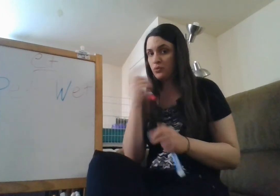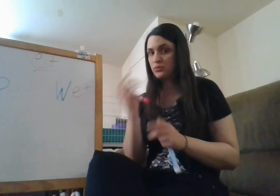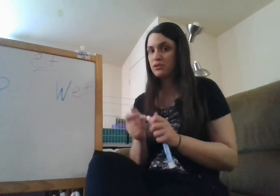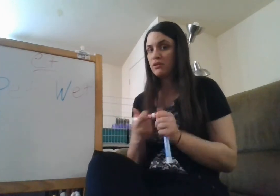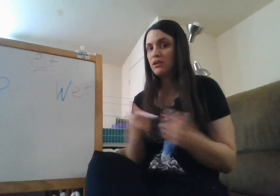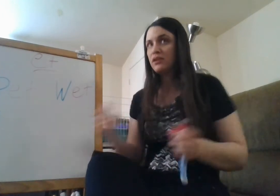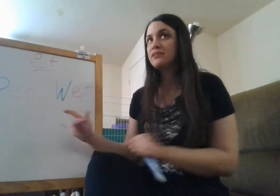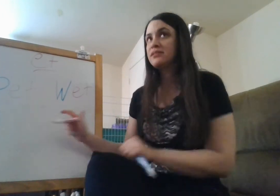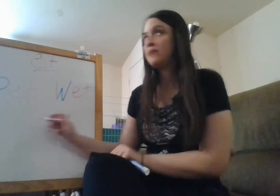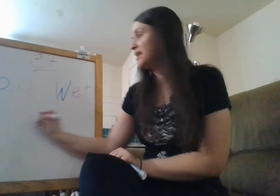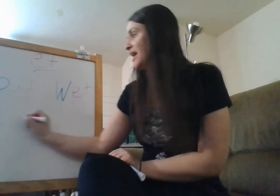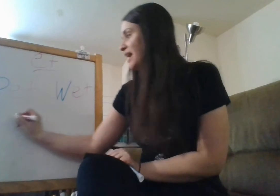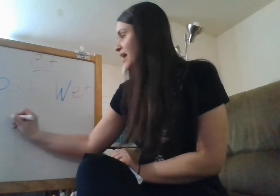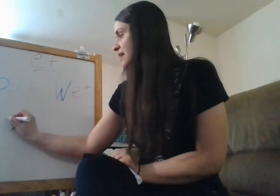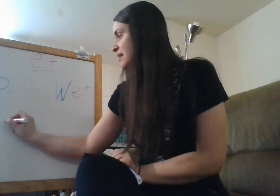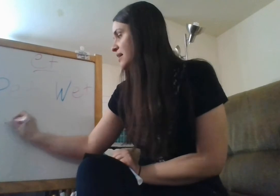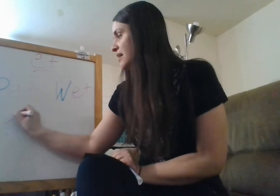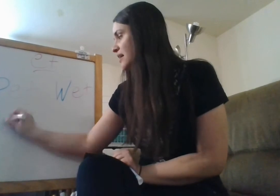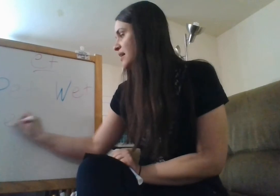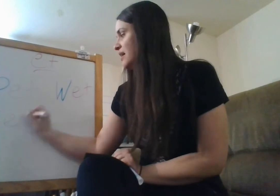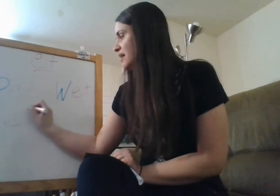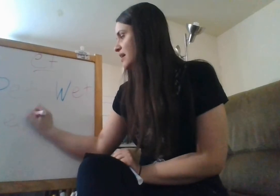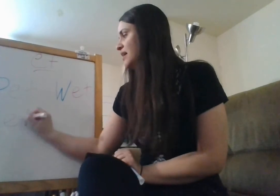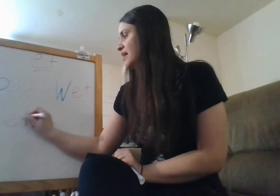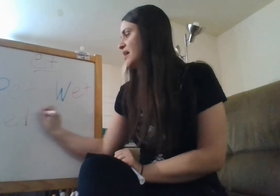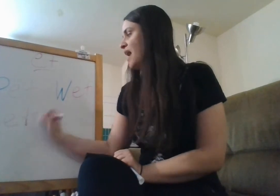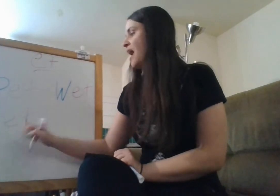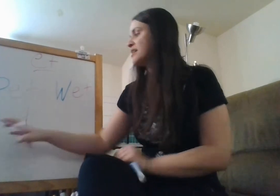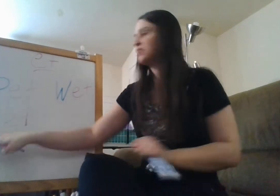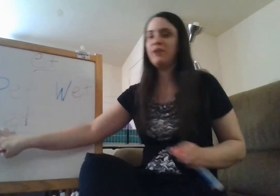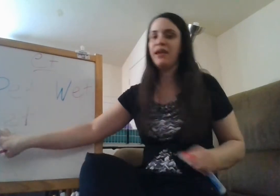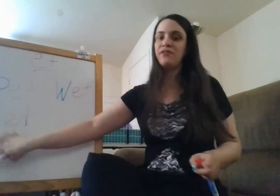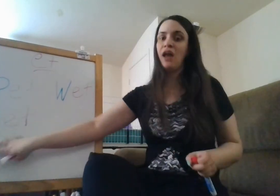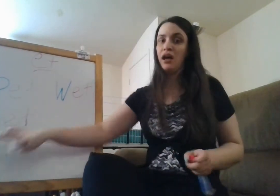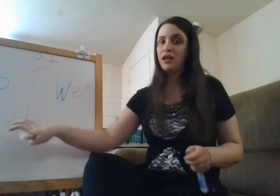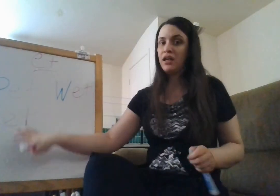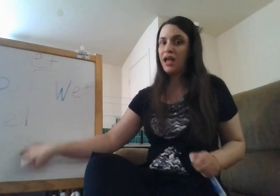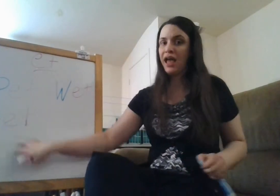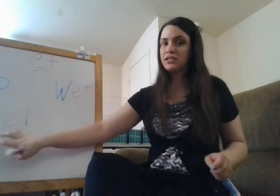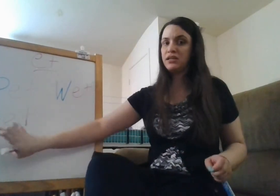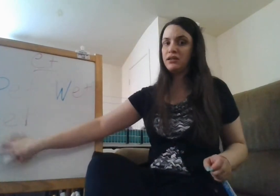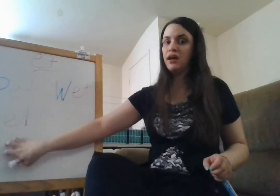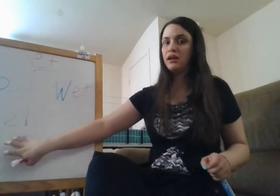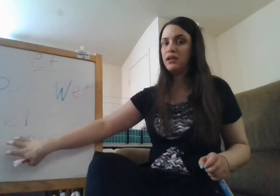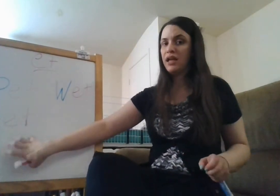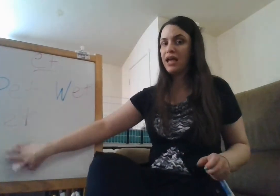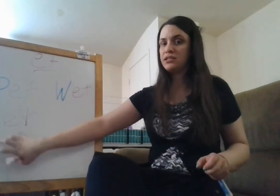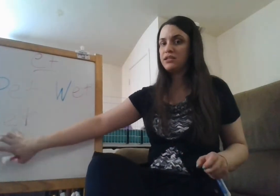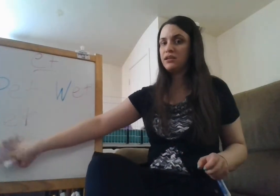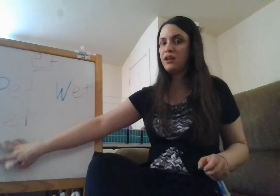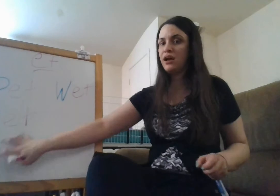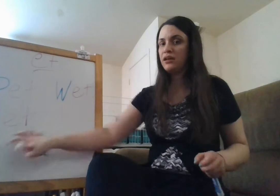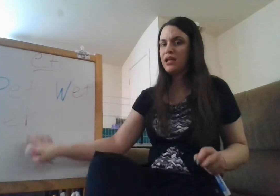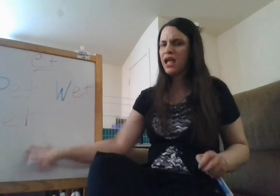nose. So now we're going to add at. We have na, at, na, at, na,